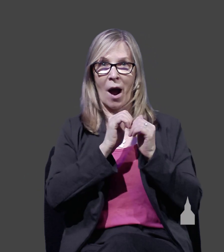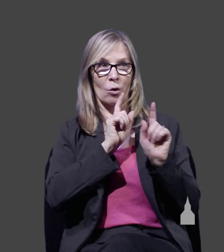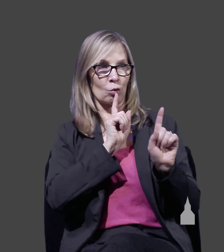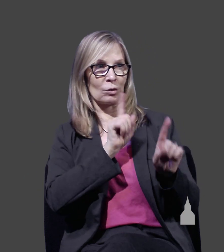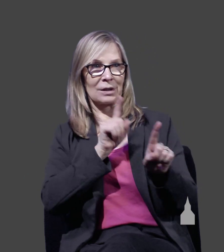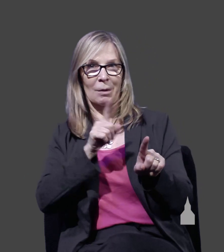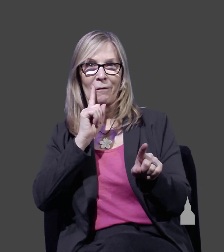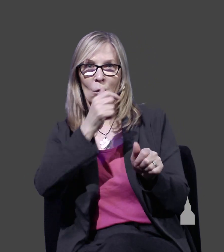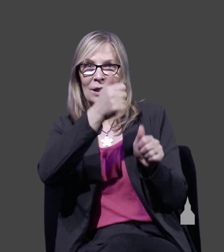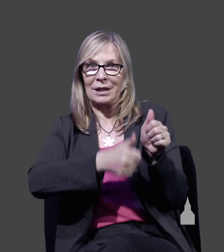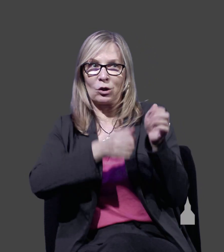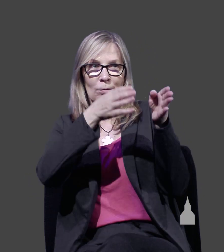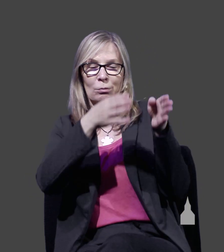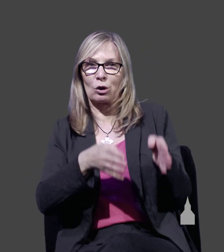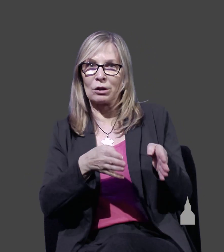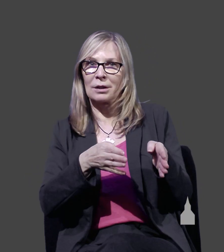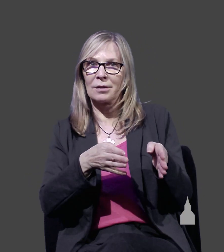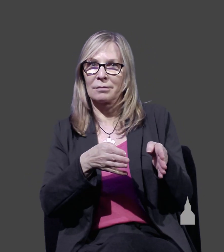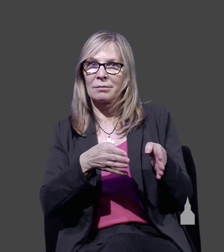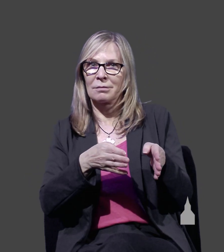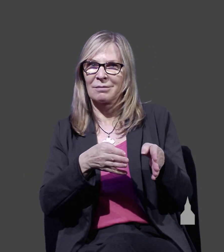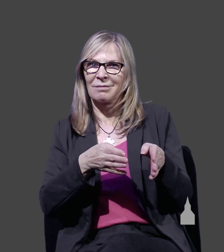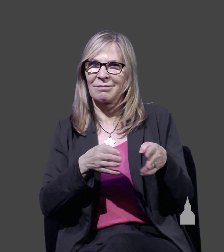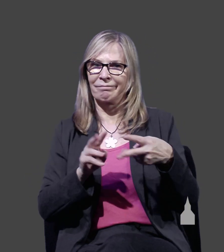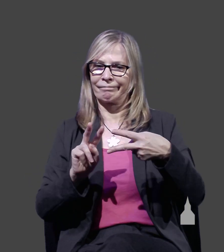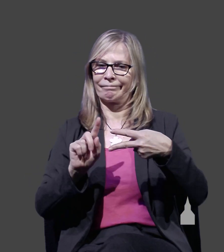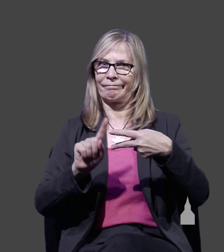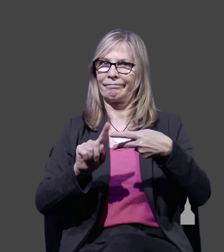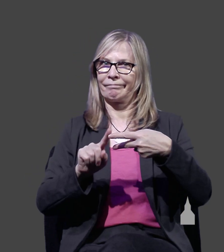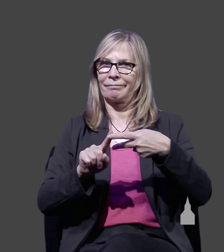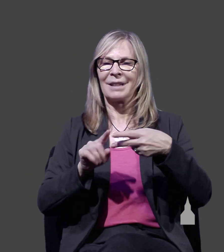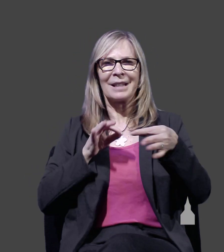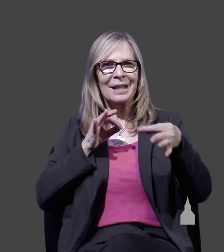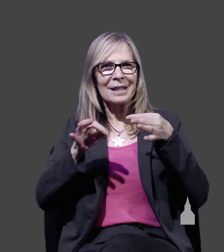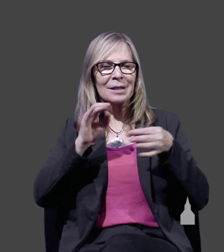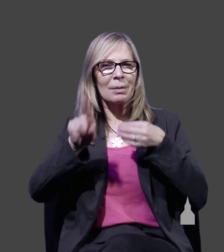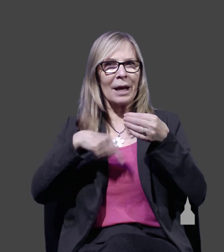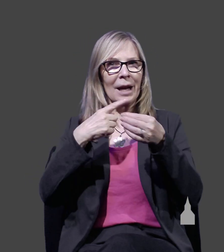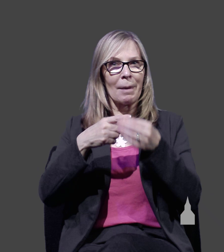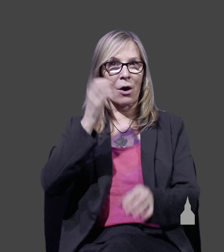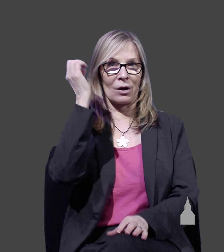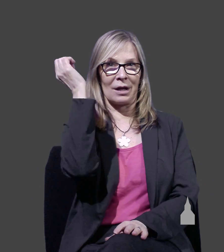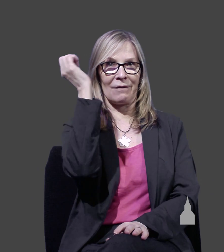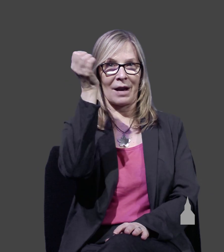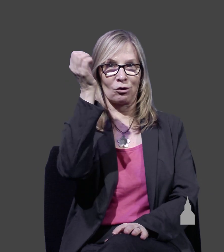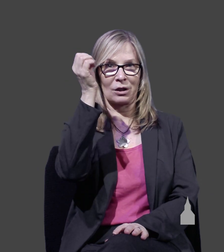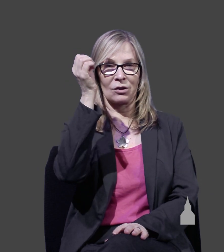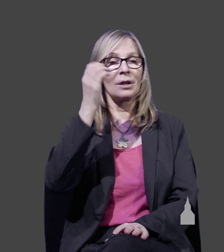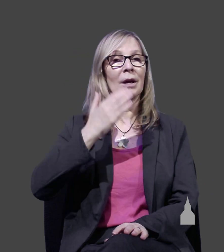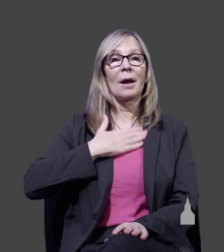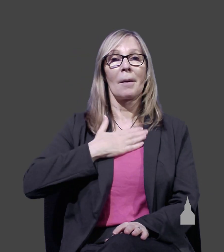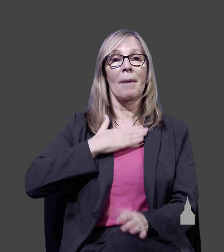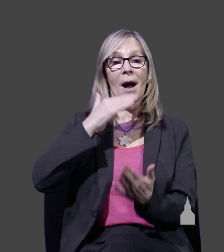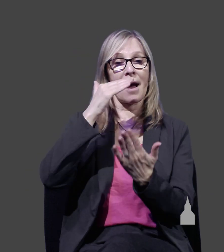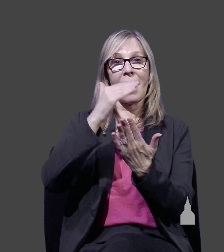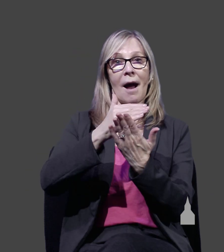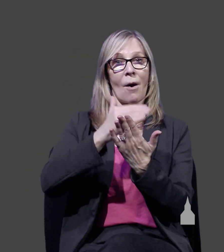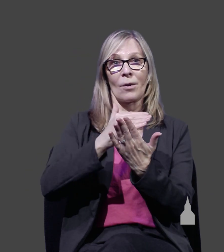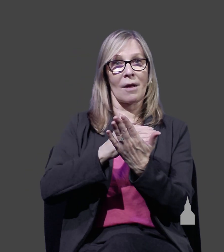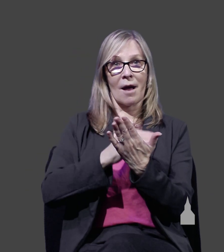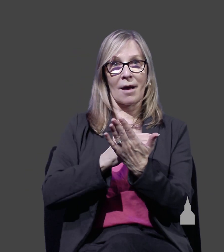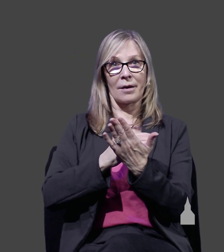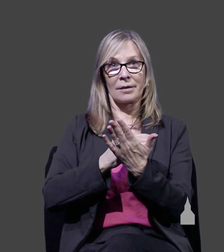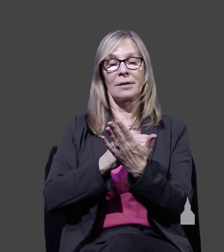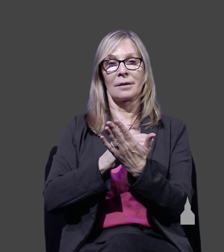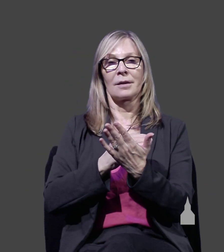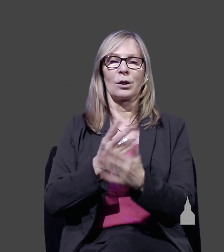you or not, really this is telling us about evangelism. And so my outline is following those lines.